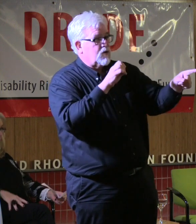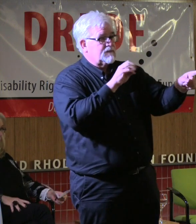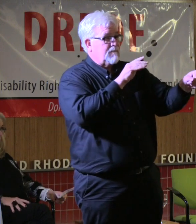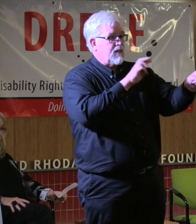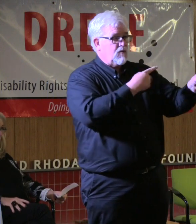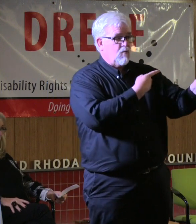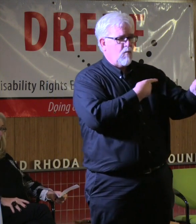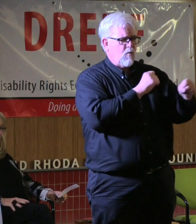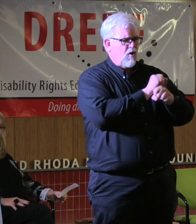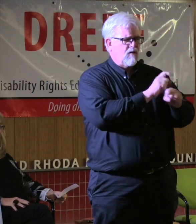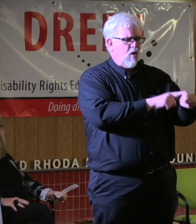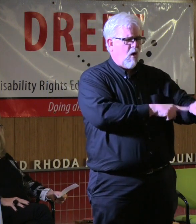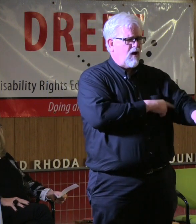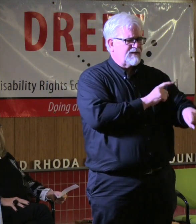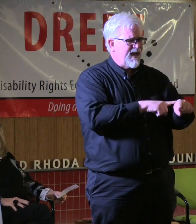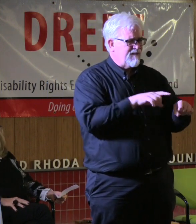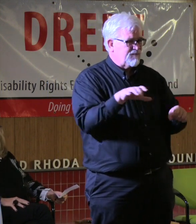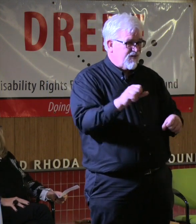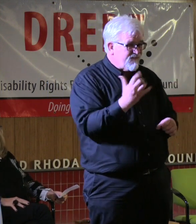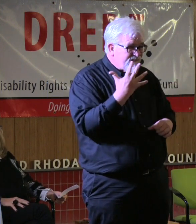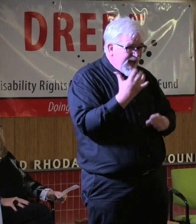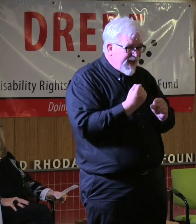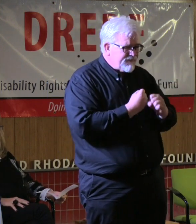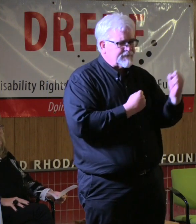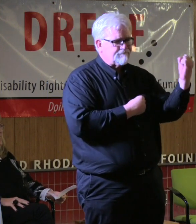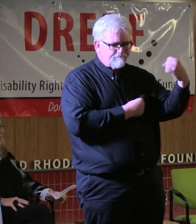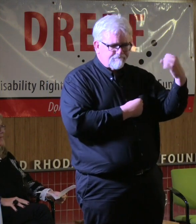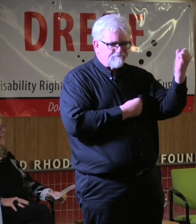over a long period of time. It took us 5 years